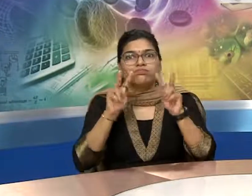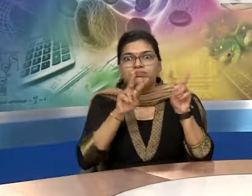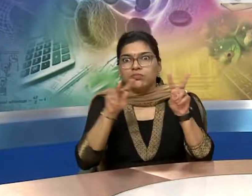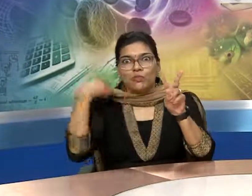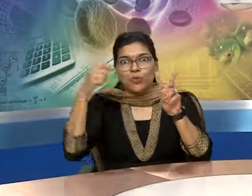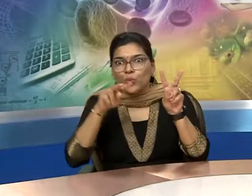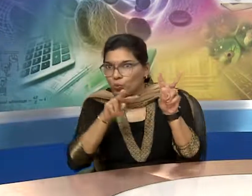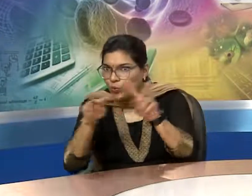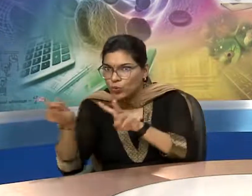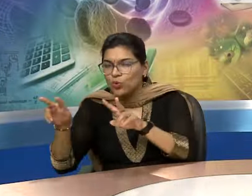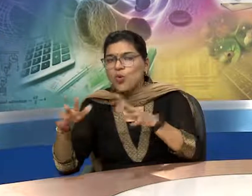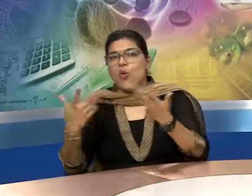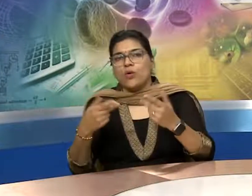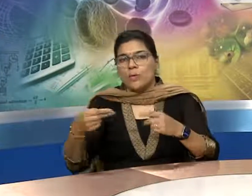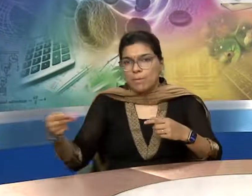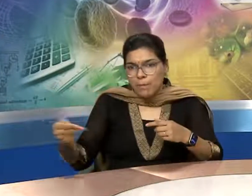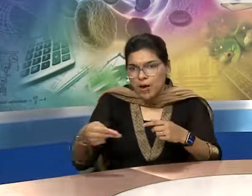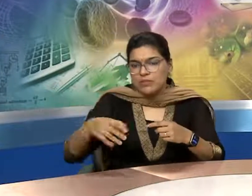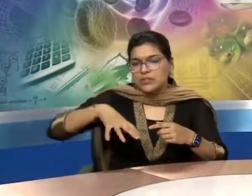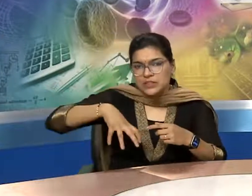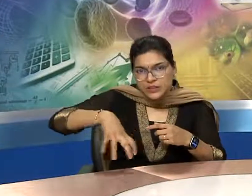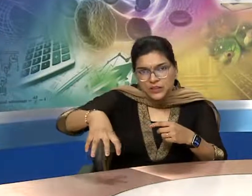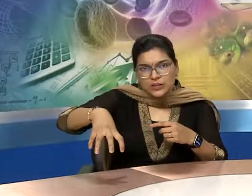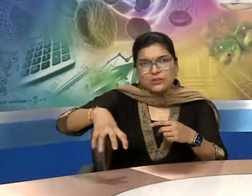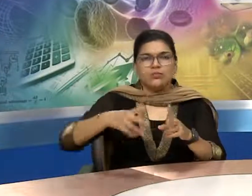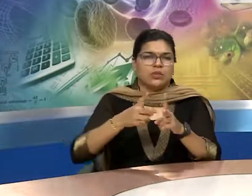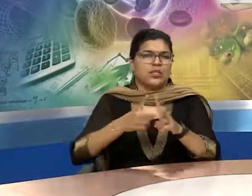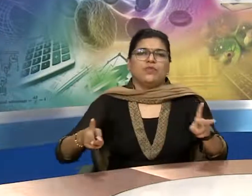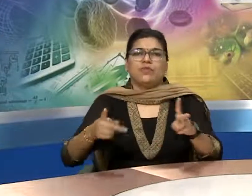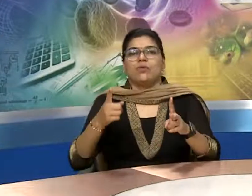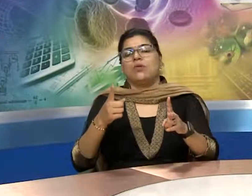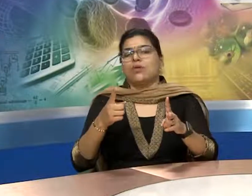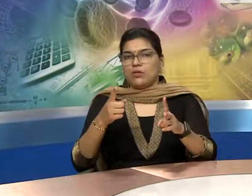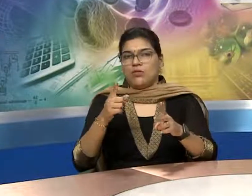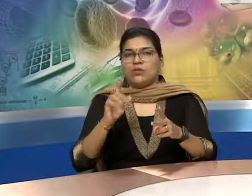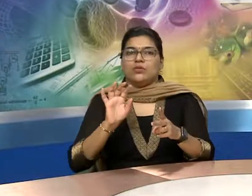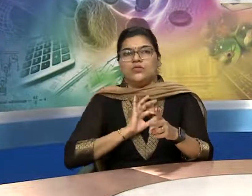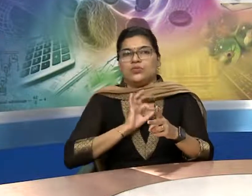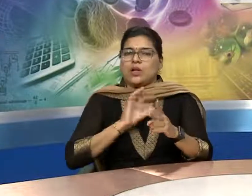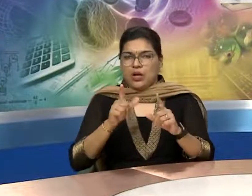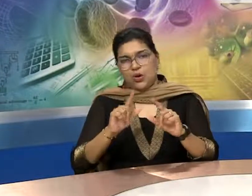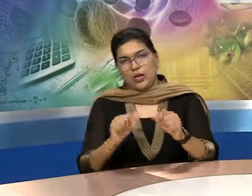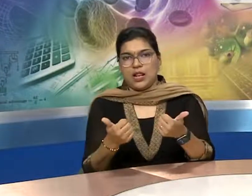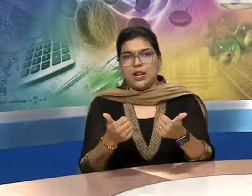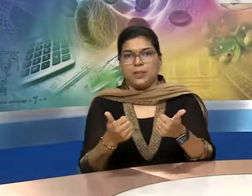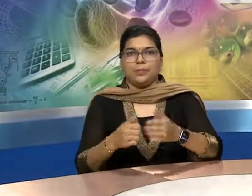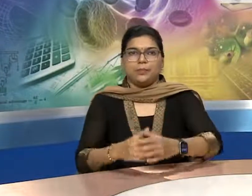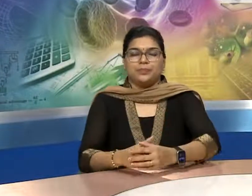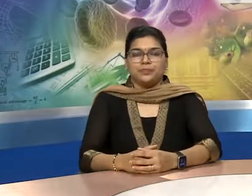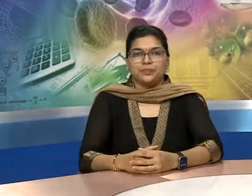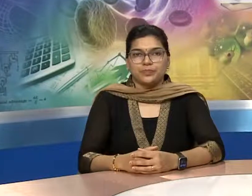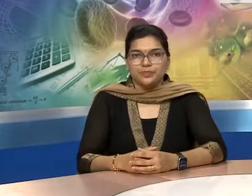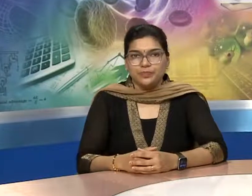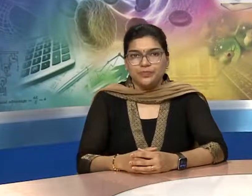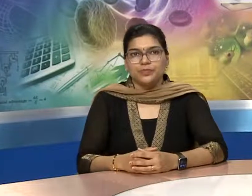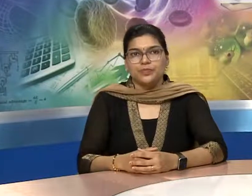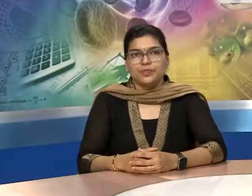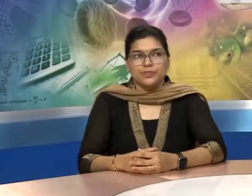of books. If we keep a stock of books in our library and also some other reading material, those reading material can be any non-book